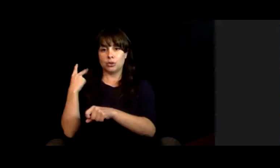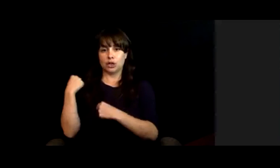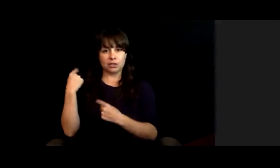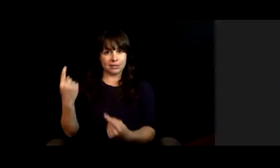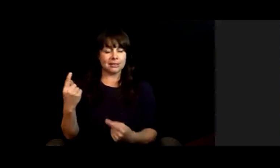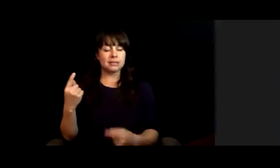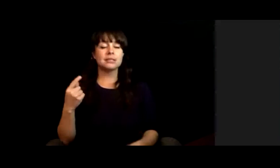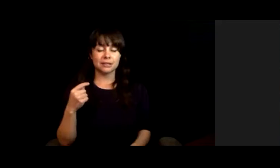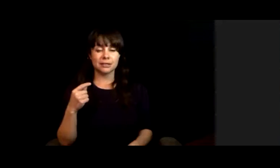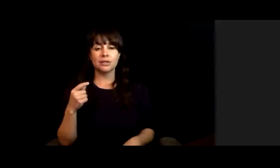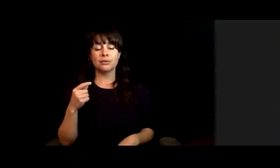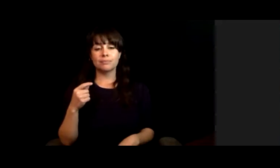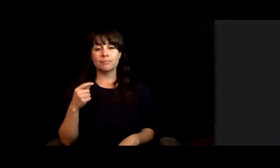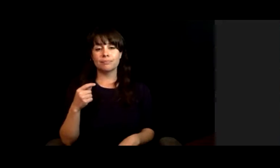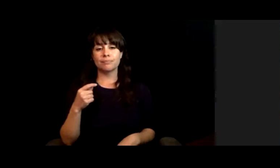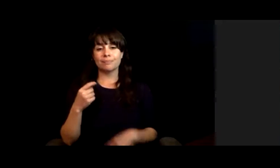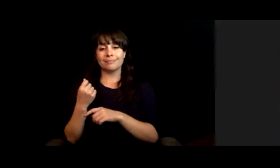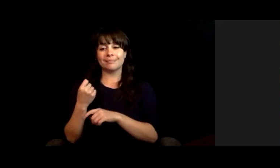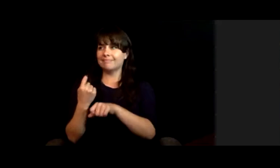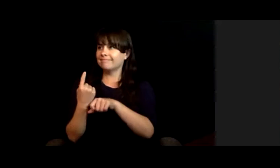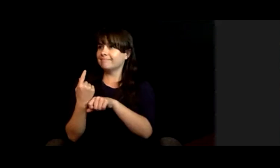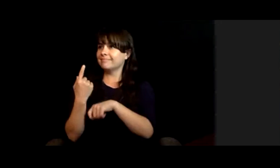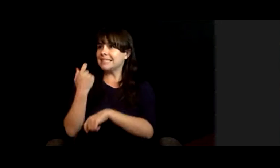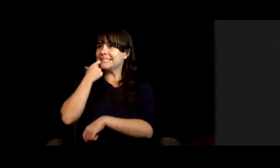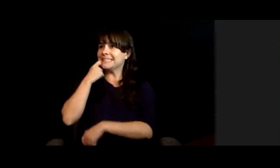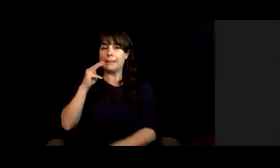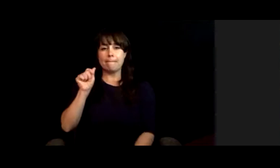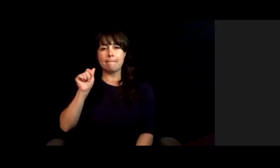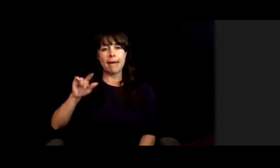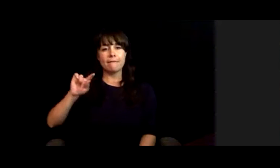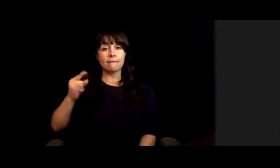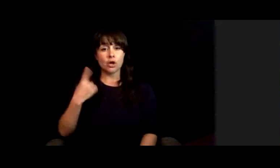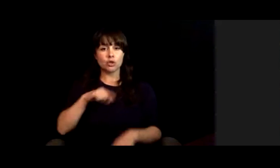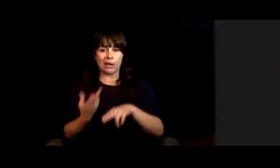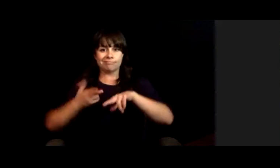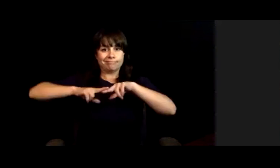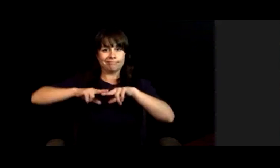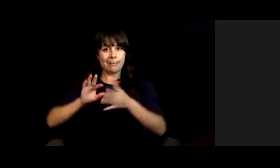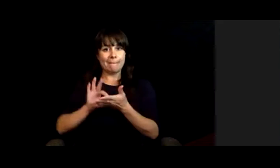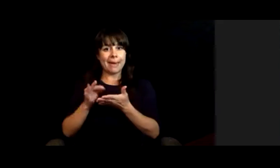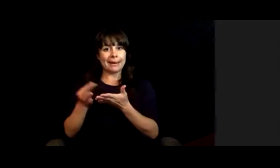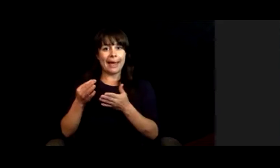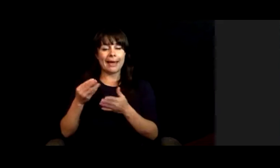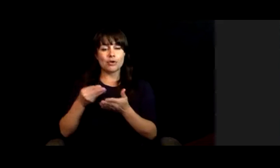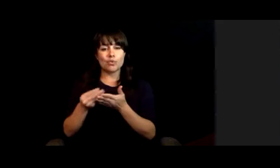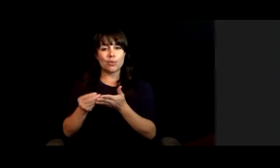last May 1st, we raised Medicaid reimbursement rates in the budget for agency